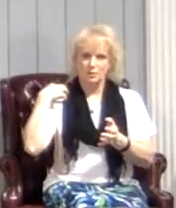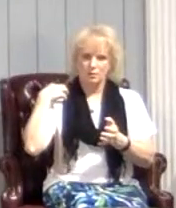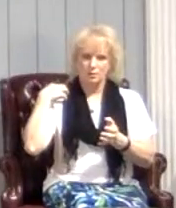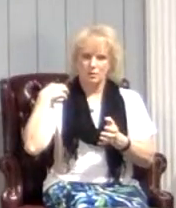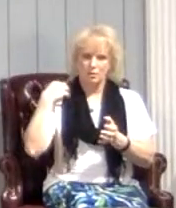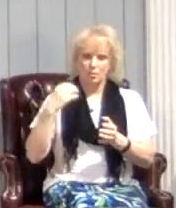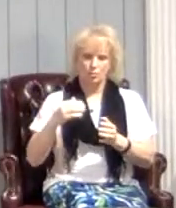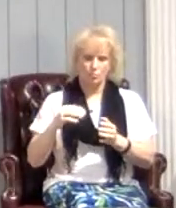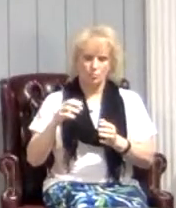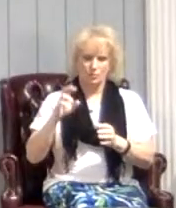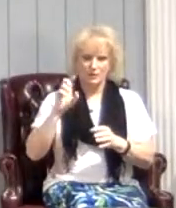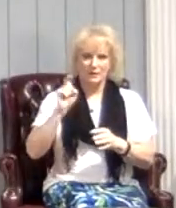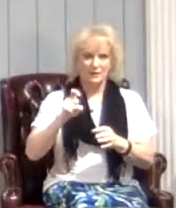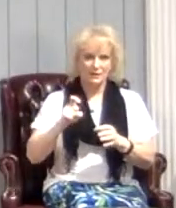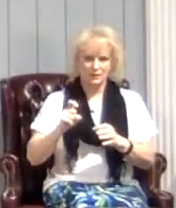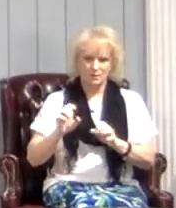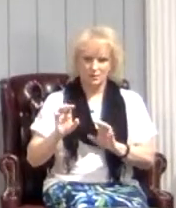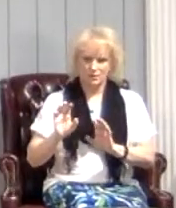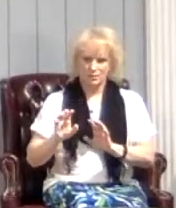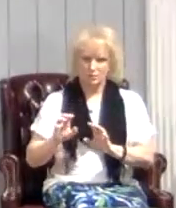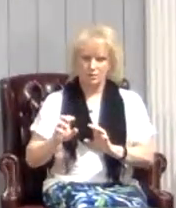so he built a cabinet in the ship's,